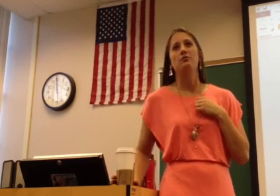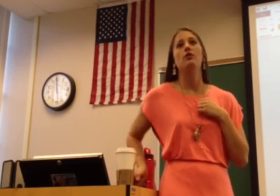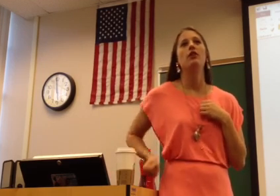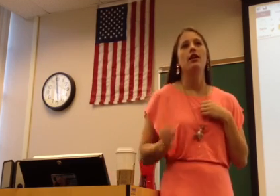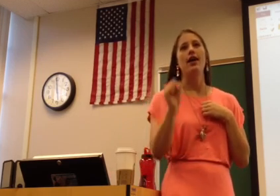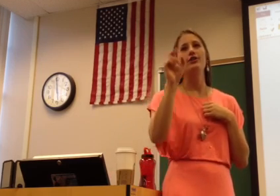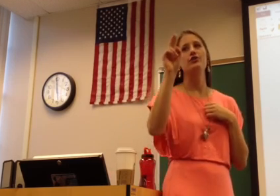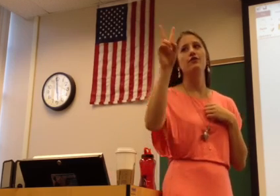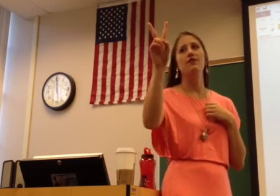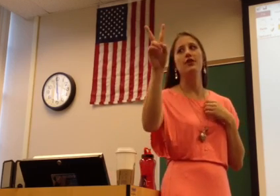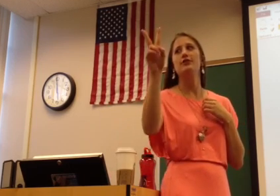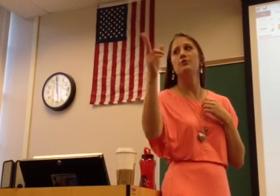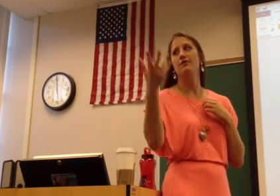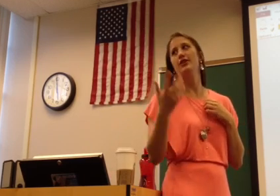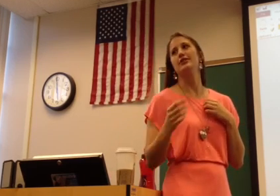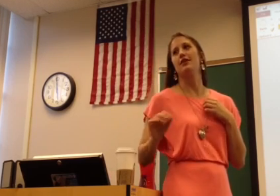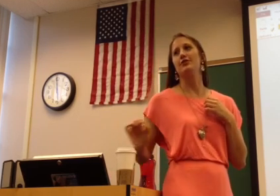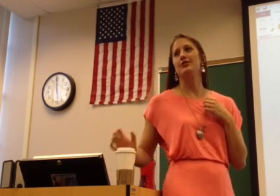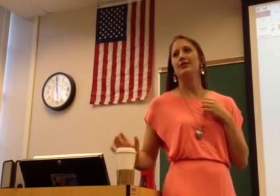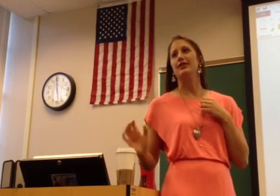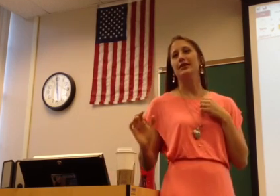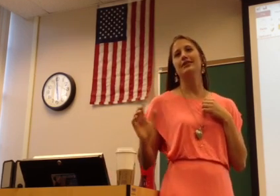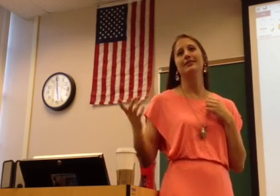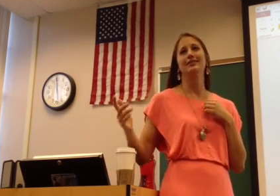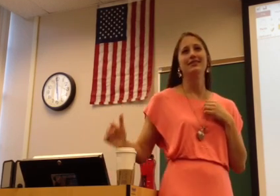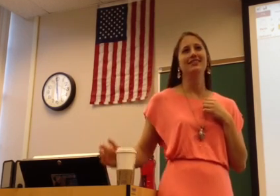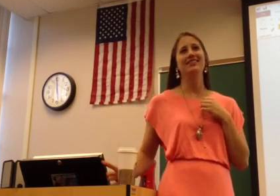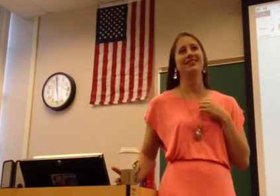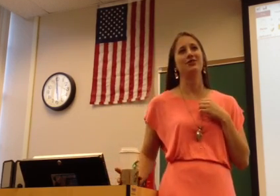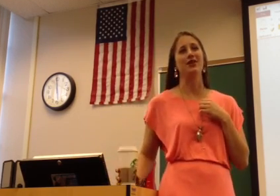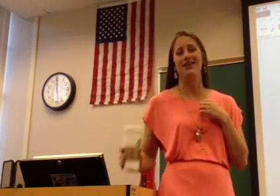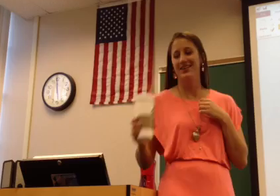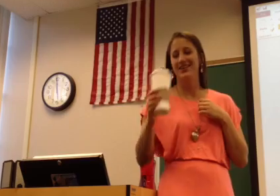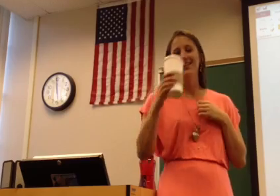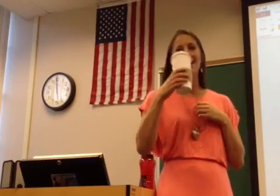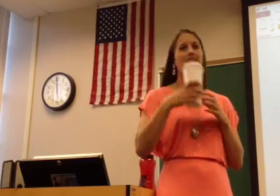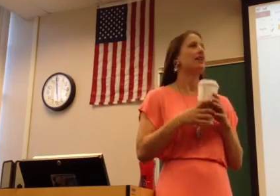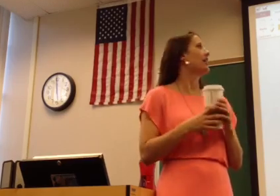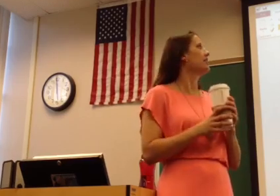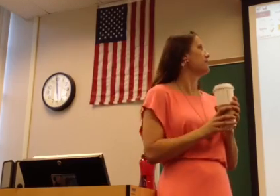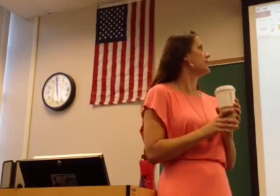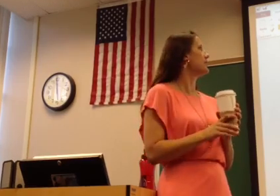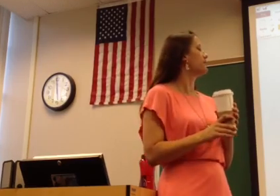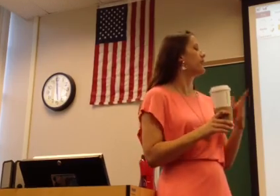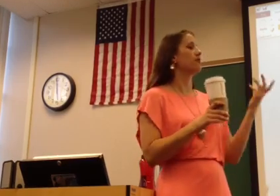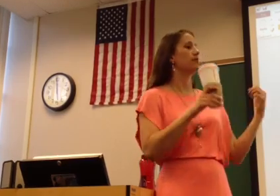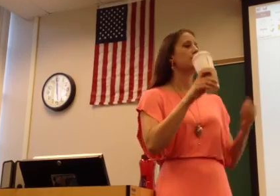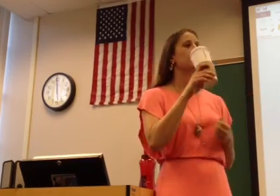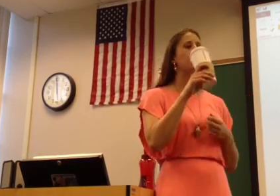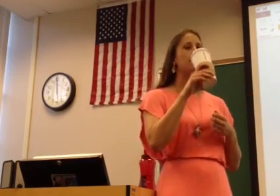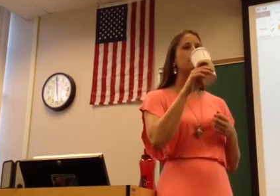Well, SUV, if it ends with a V, it's obviously It's not truck. I didn't even see SUV. I don't know.